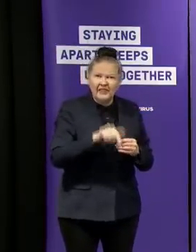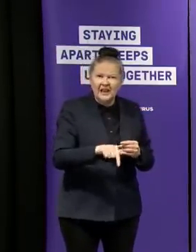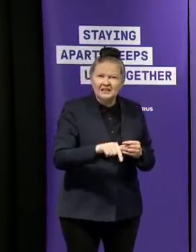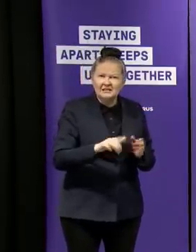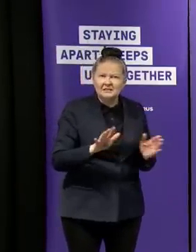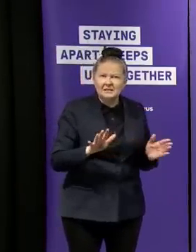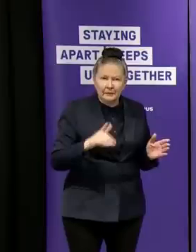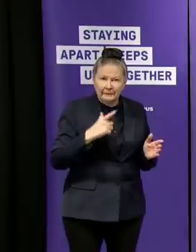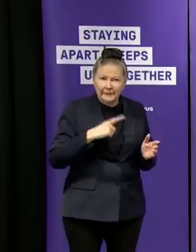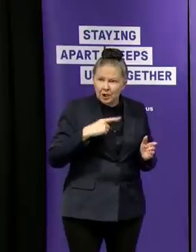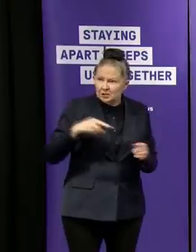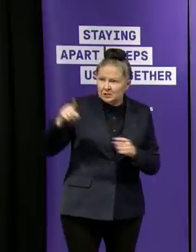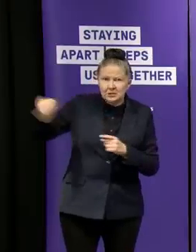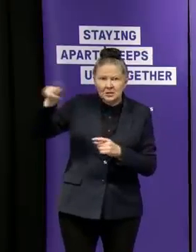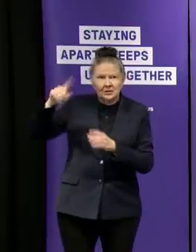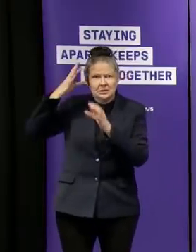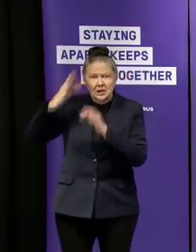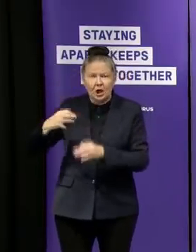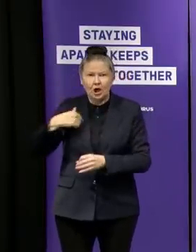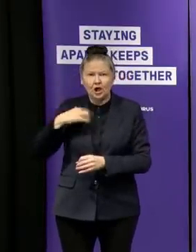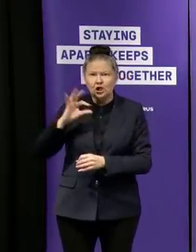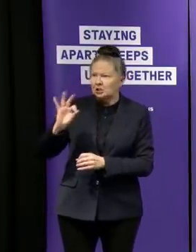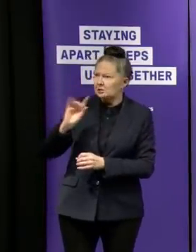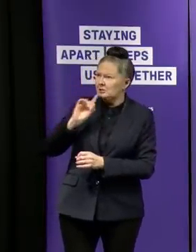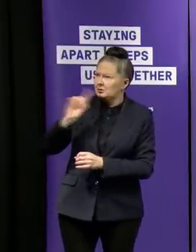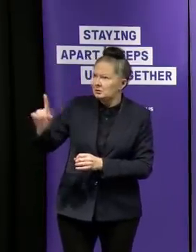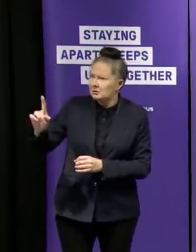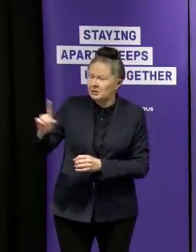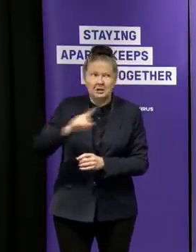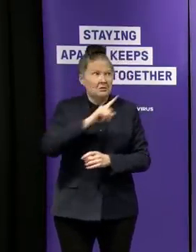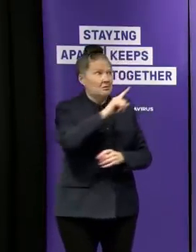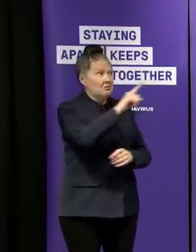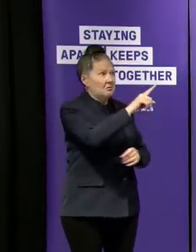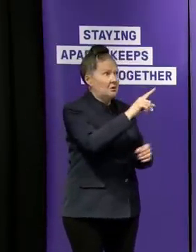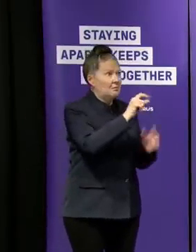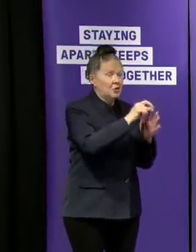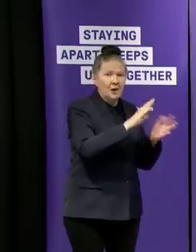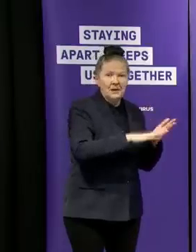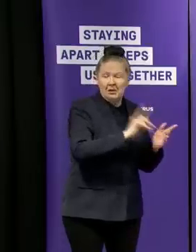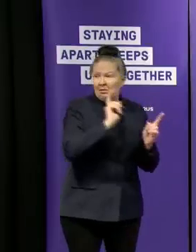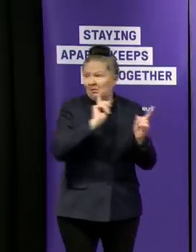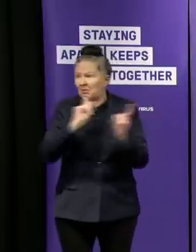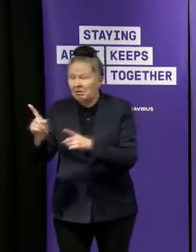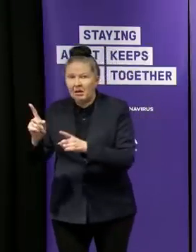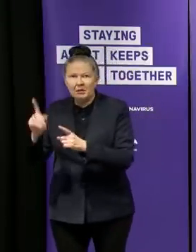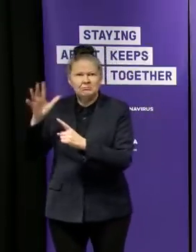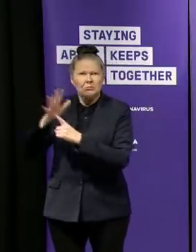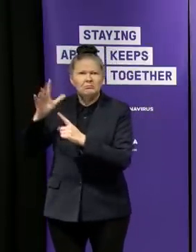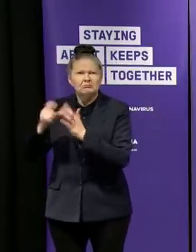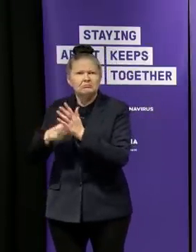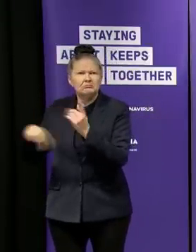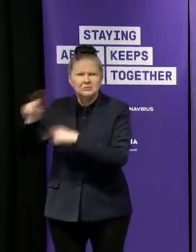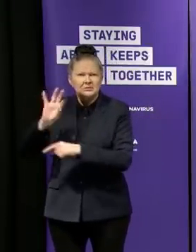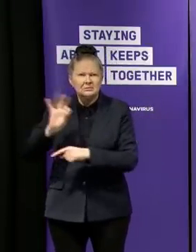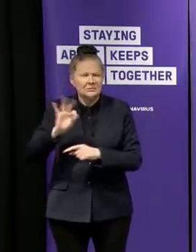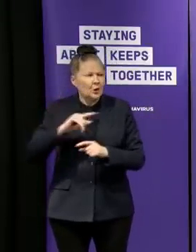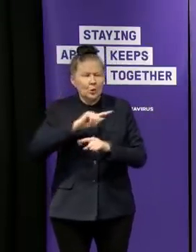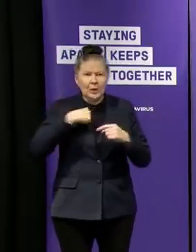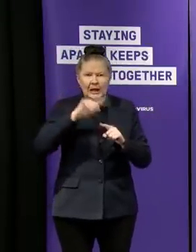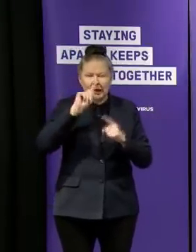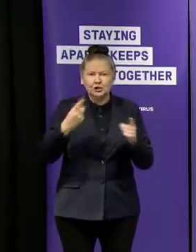delegate to a group of officials. I don't think the Prime Minister did either. Whatever happened there, I can't change that. None of us can change